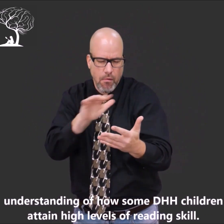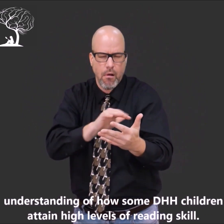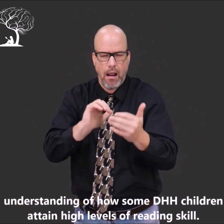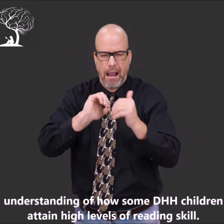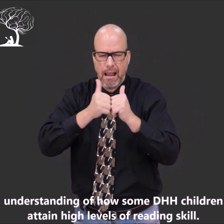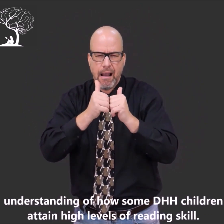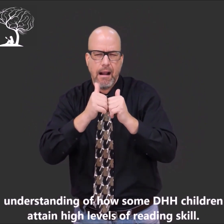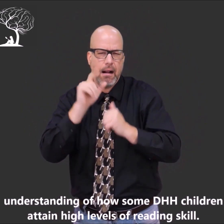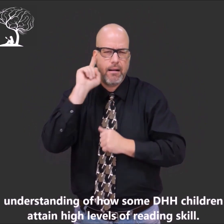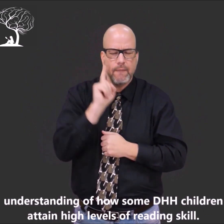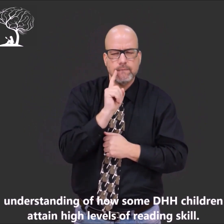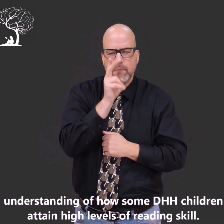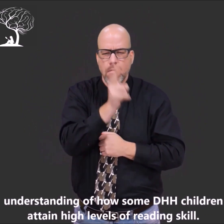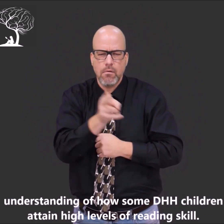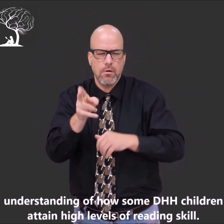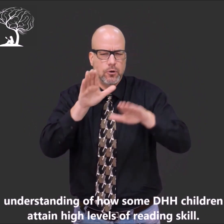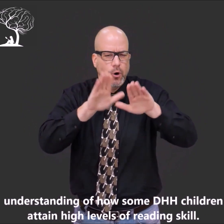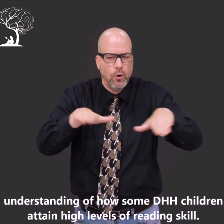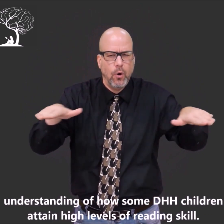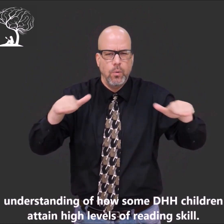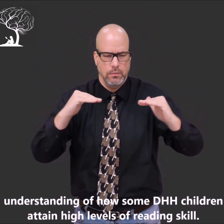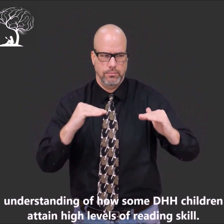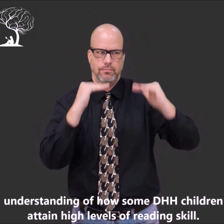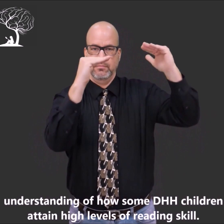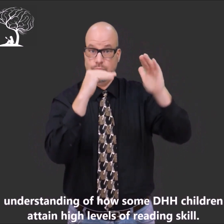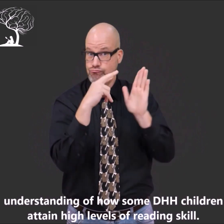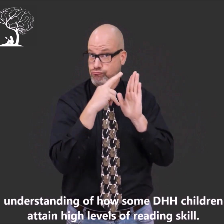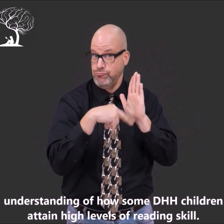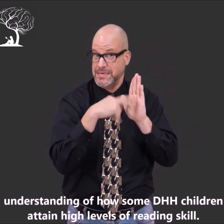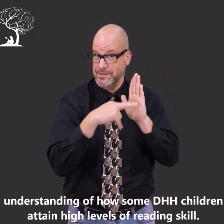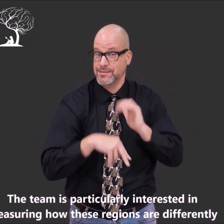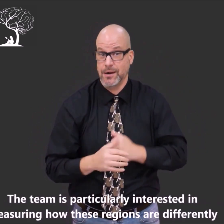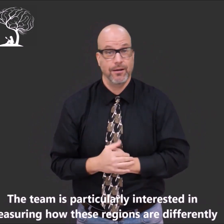children attain high levels of reading skill.